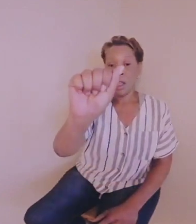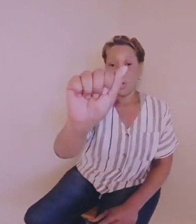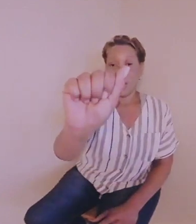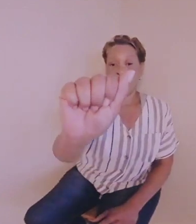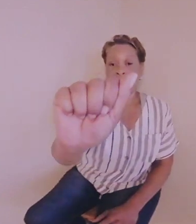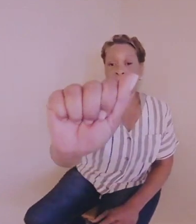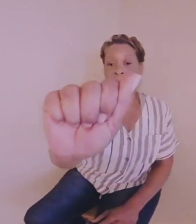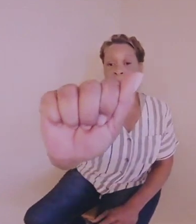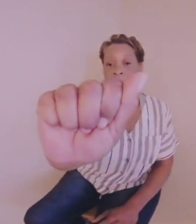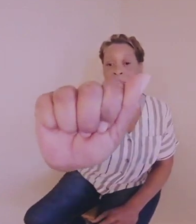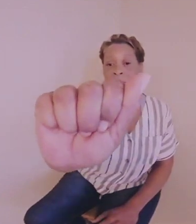So here's the A.